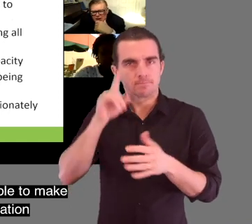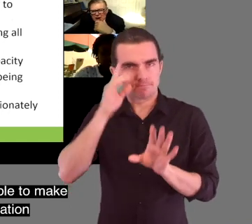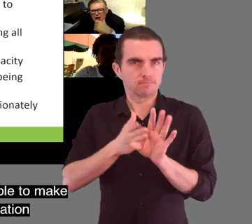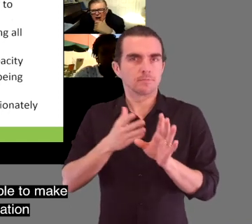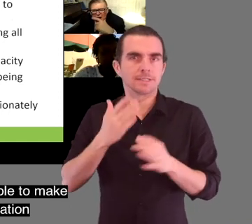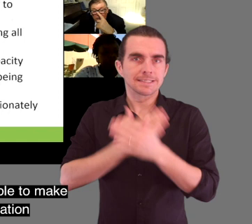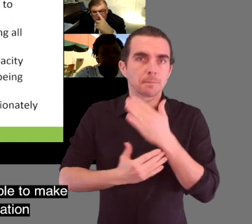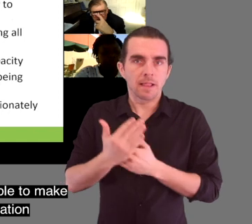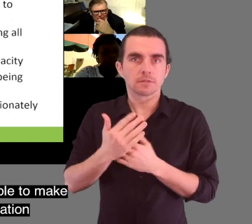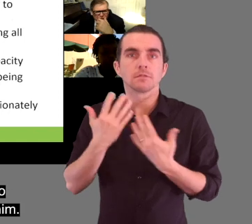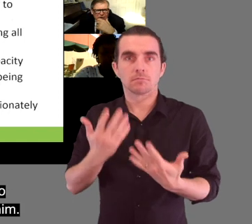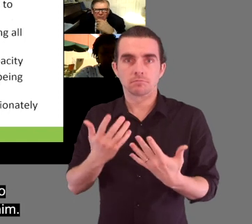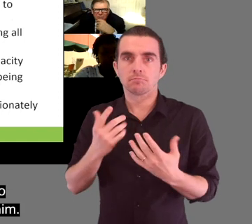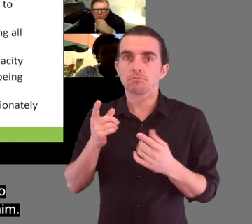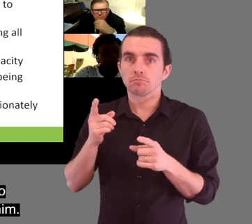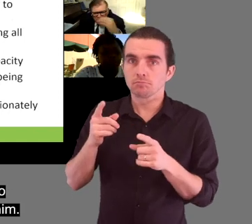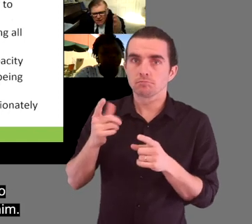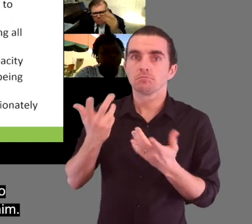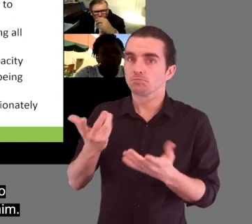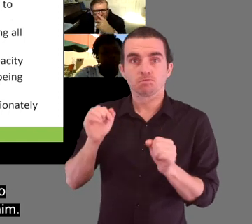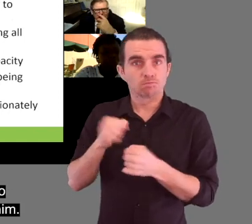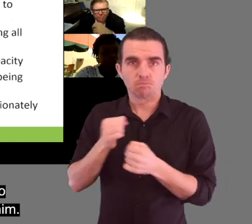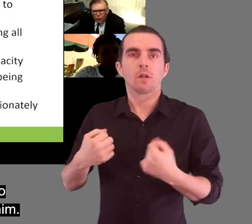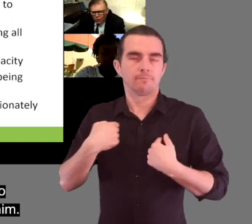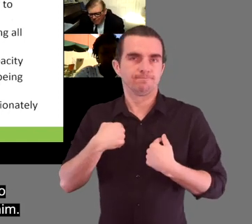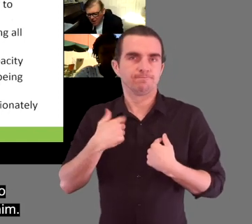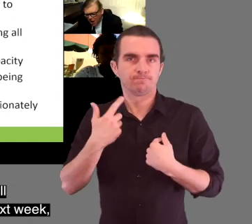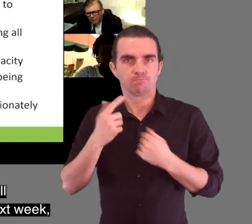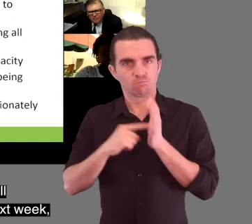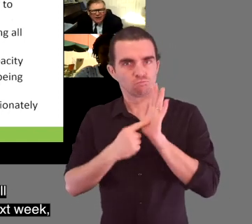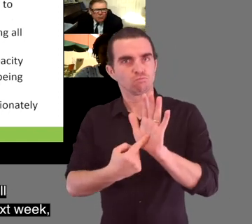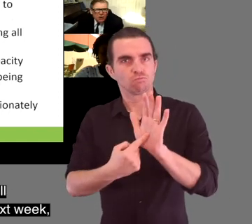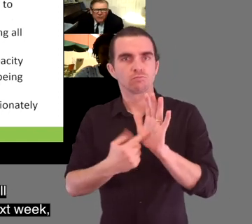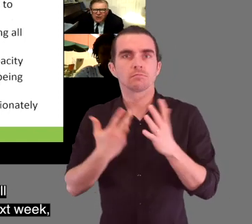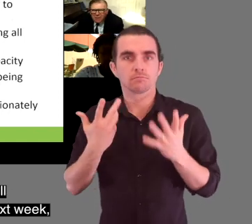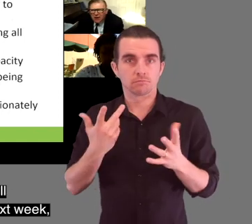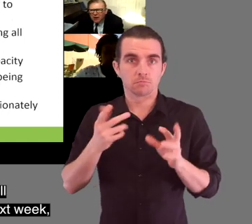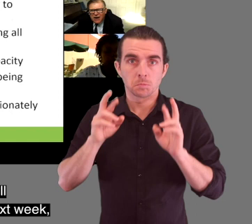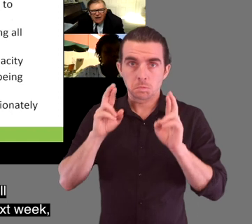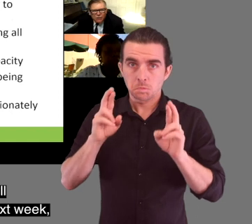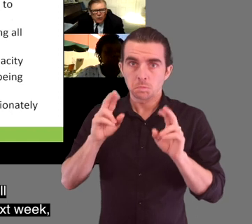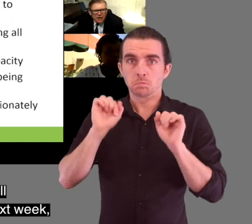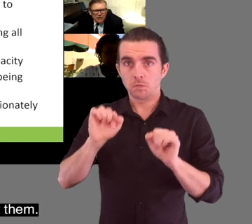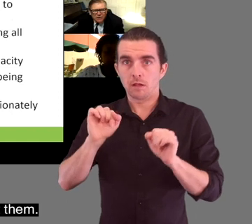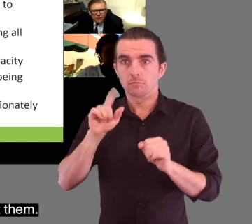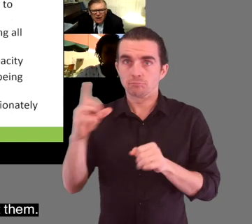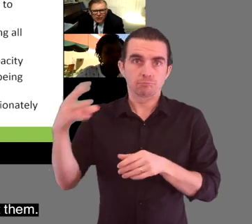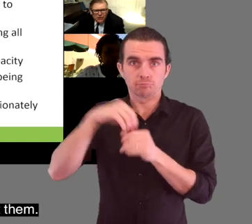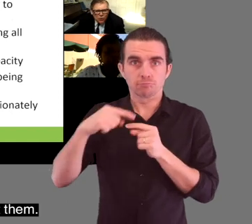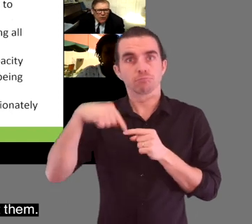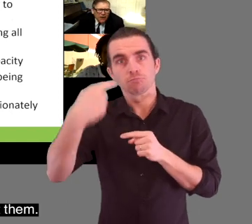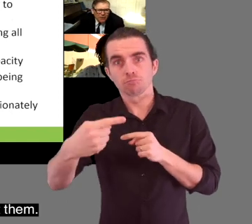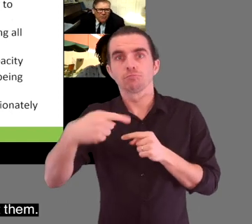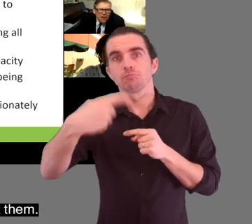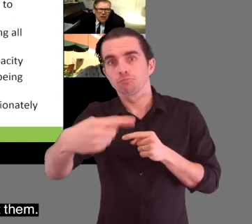this presentation. So I'm going to put them out for him. Hopefully he'll be on the seminars next week to actually